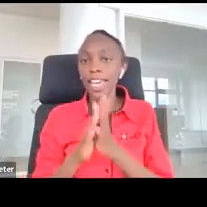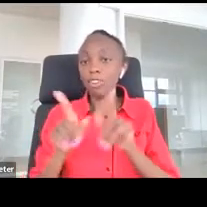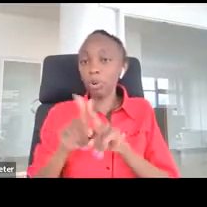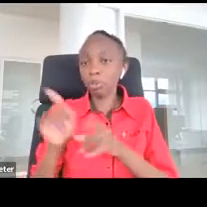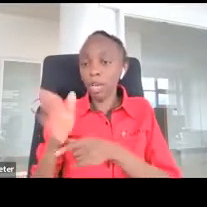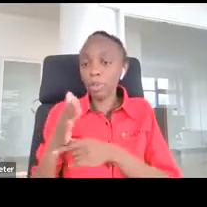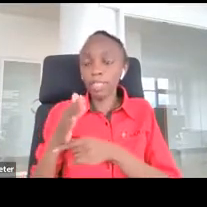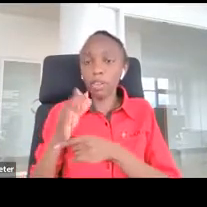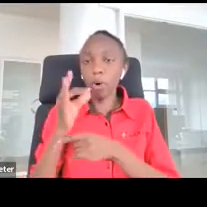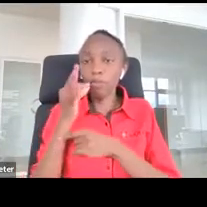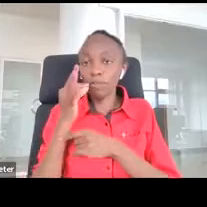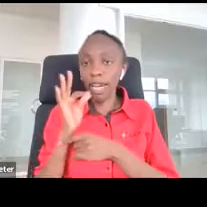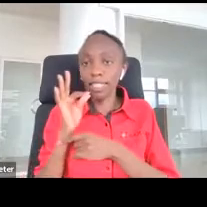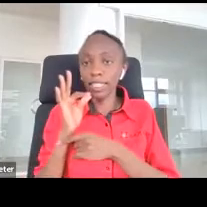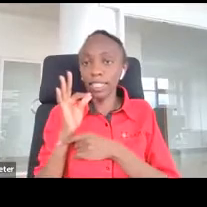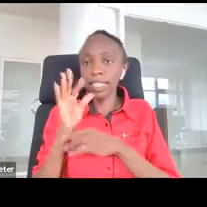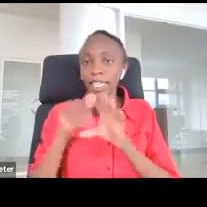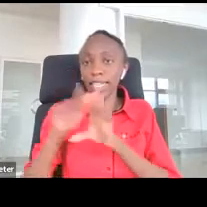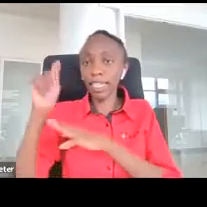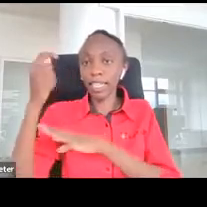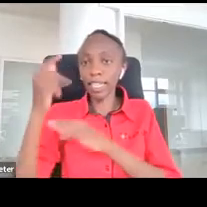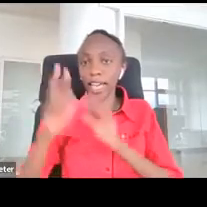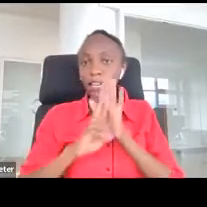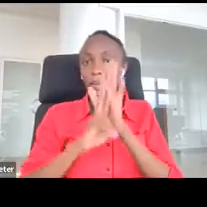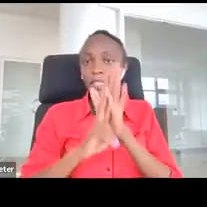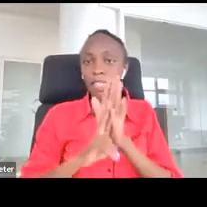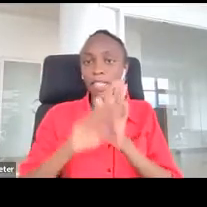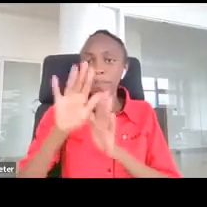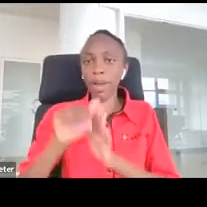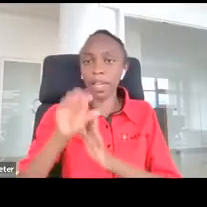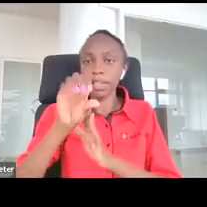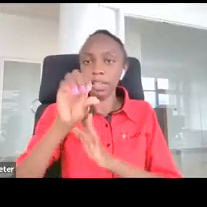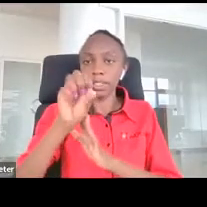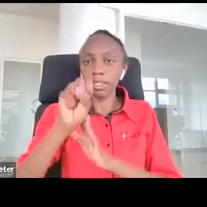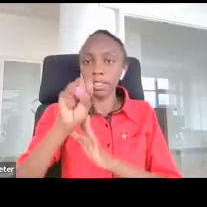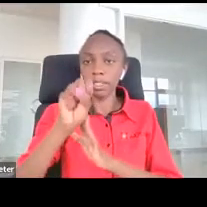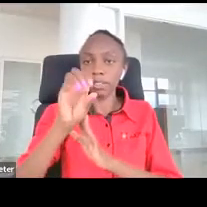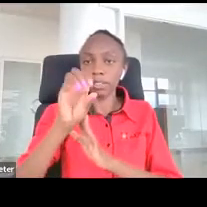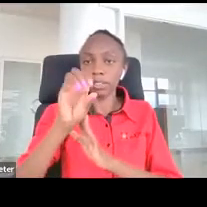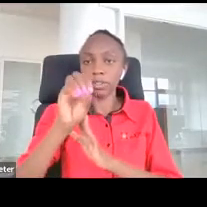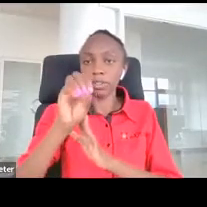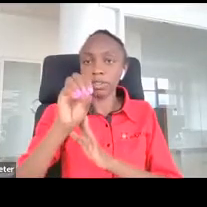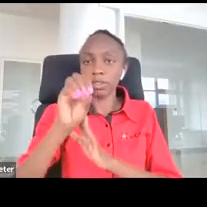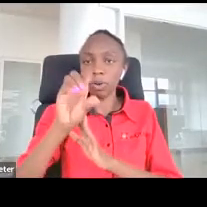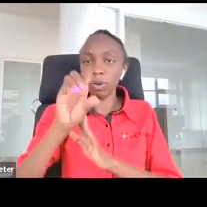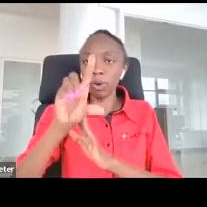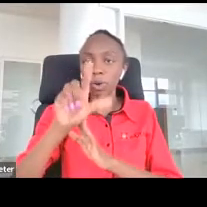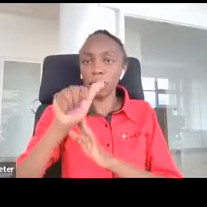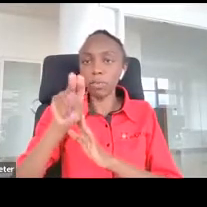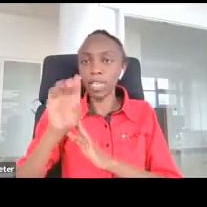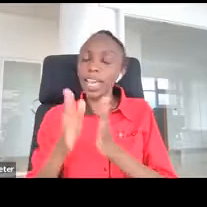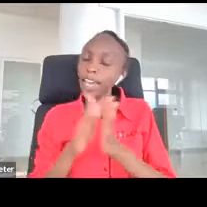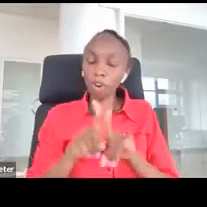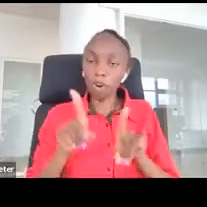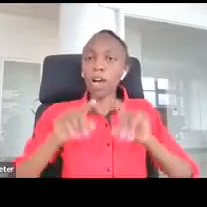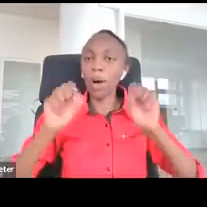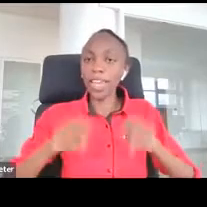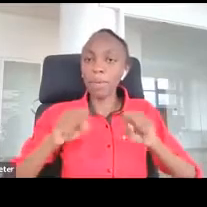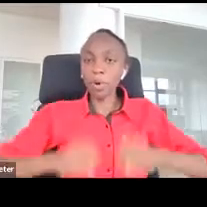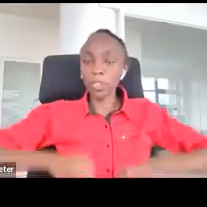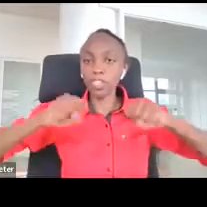Kenya, represented by Solin, and of course, our able chairman of KPA, Lawrence Njagi. Welcome,